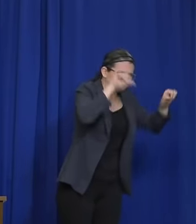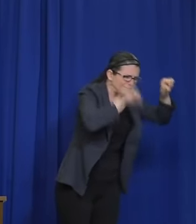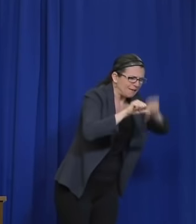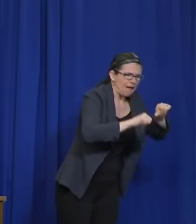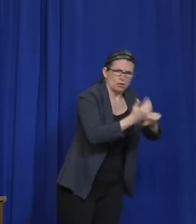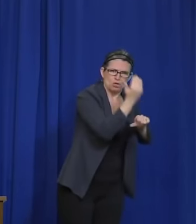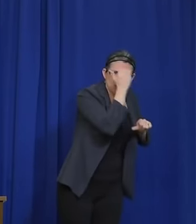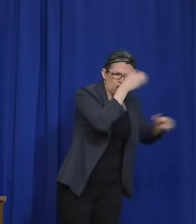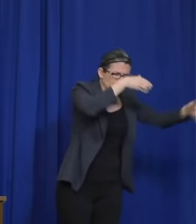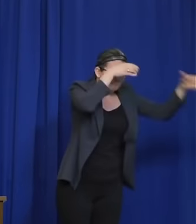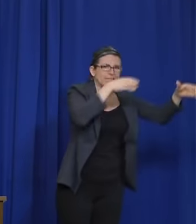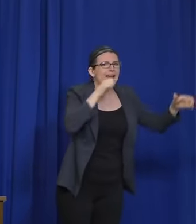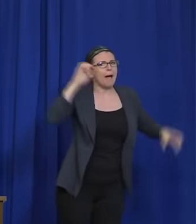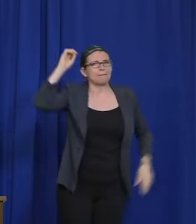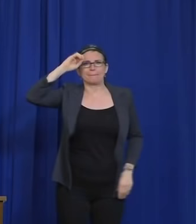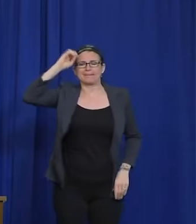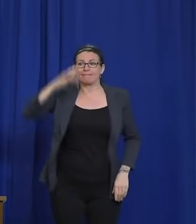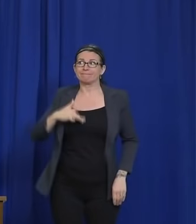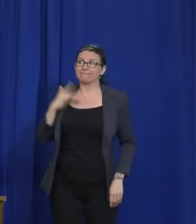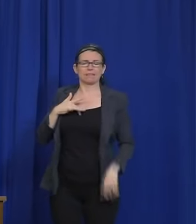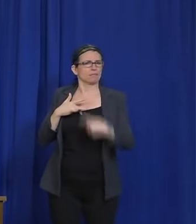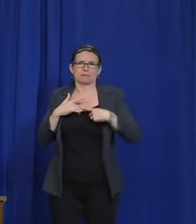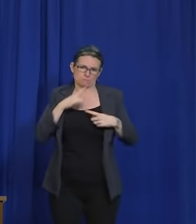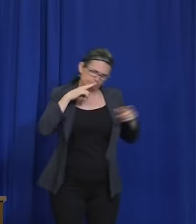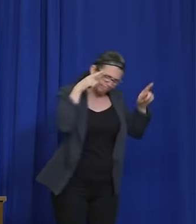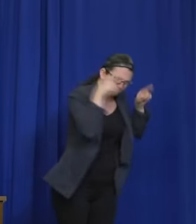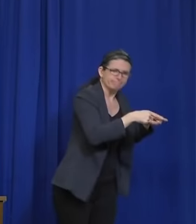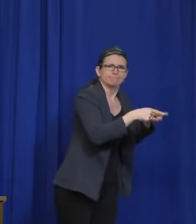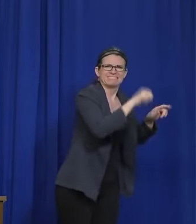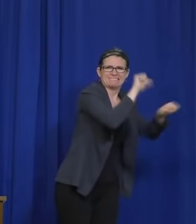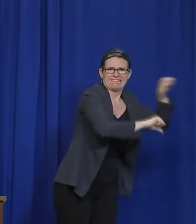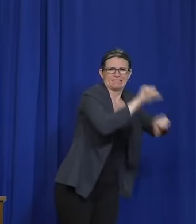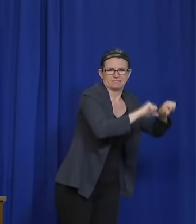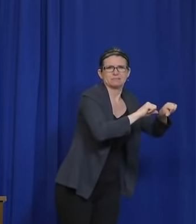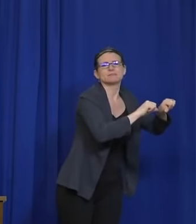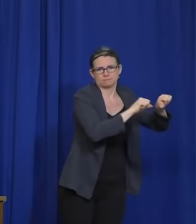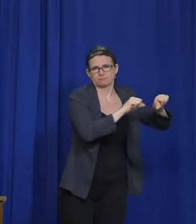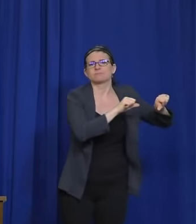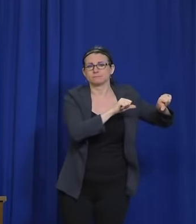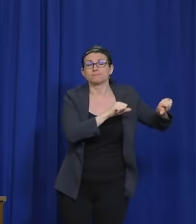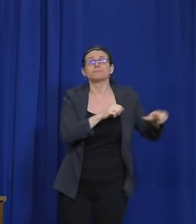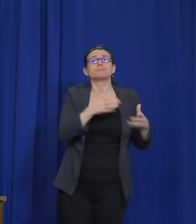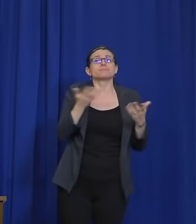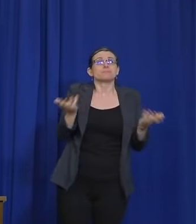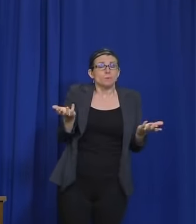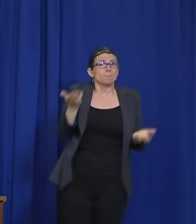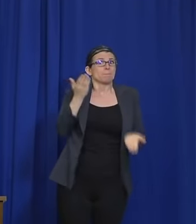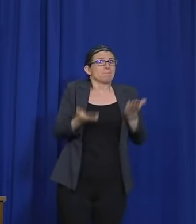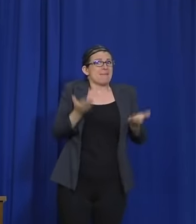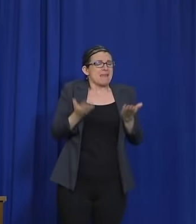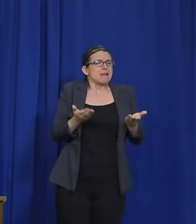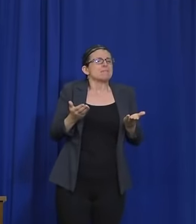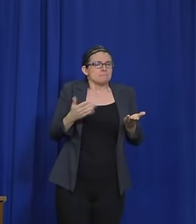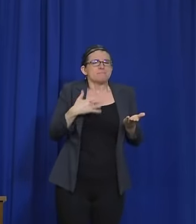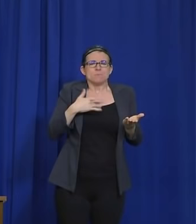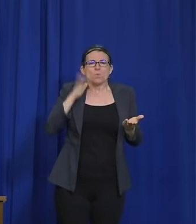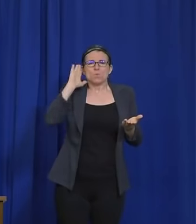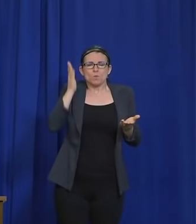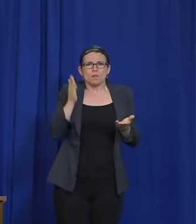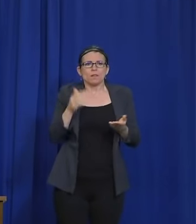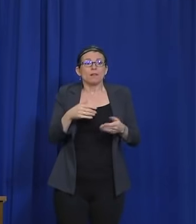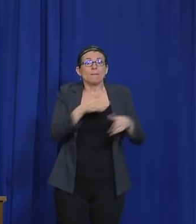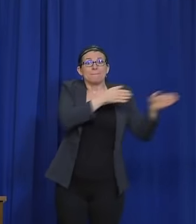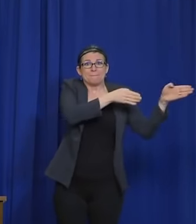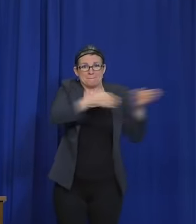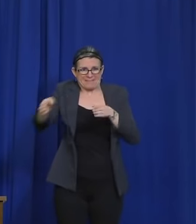As of now, some type of extension seems likely because it seems warranted as we continue to turn the tide